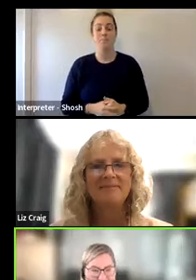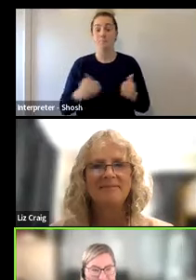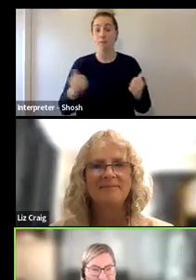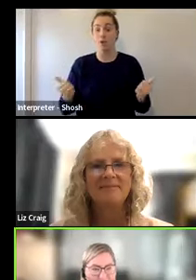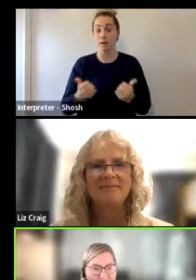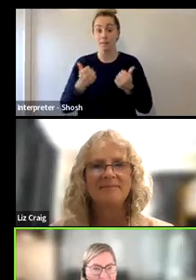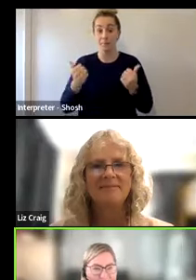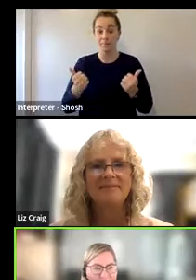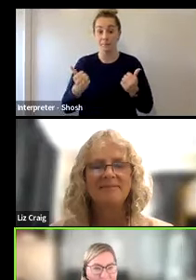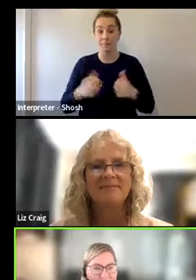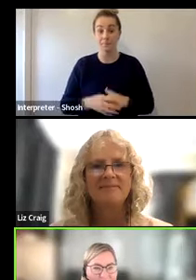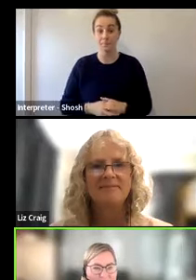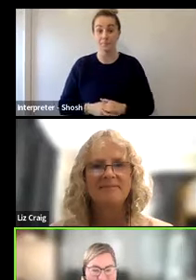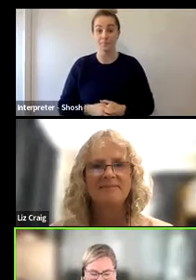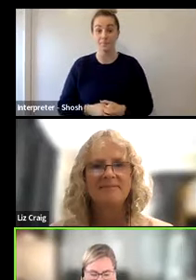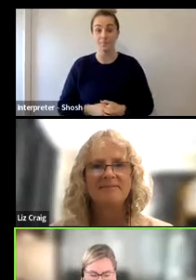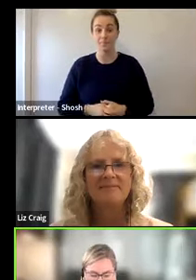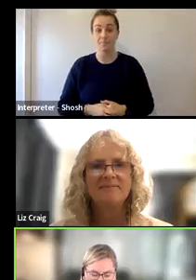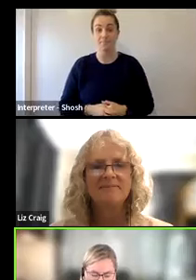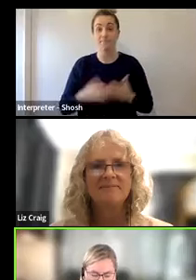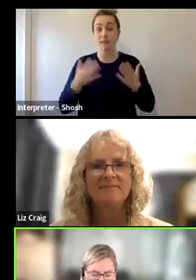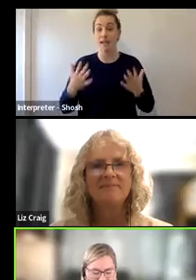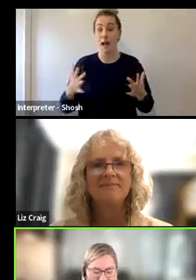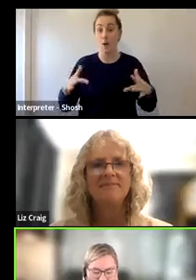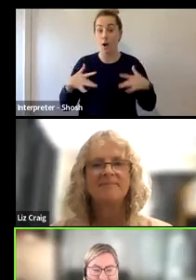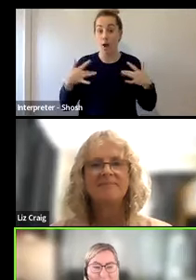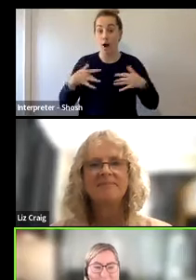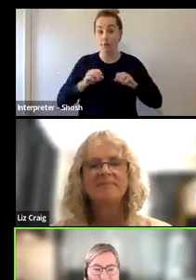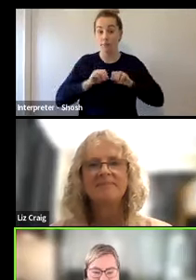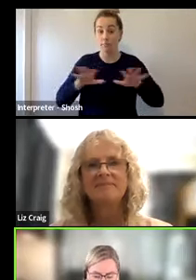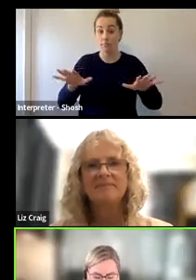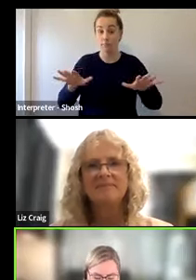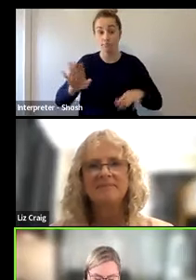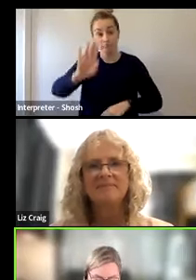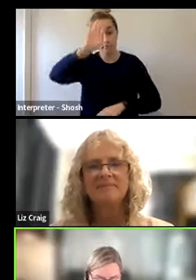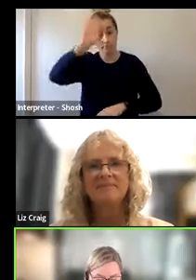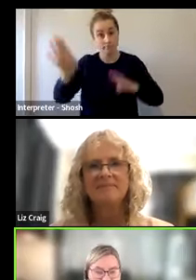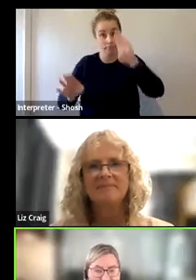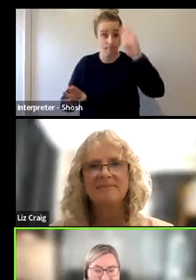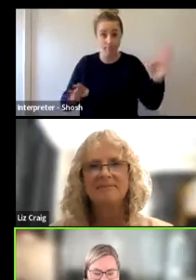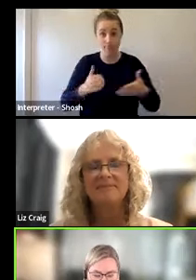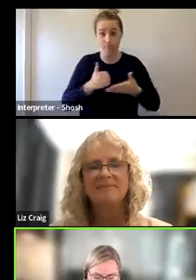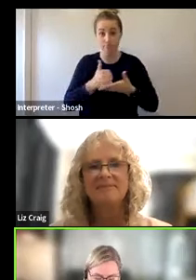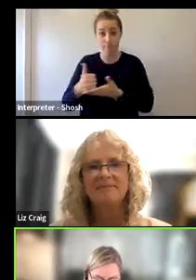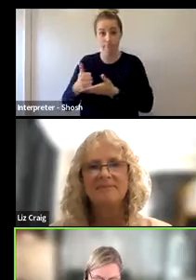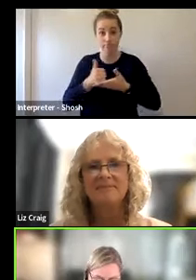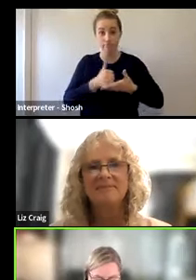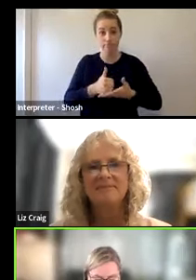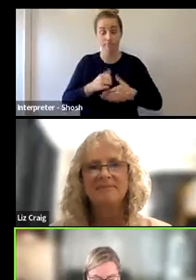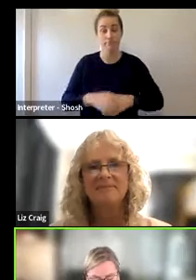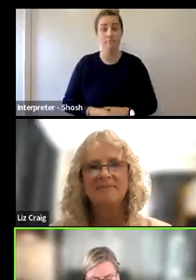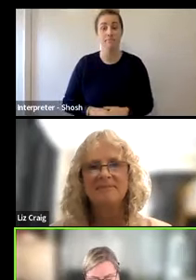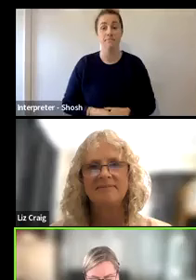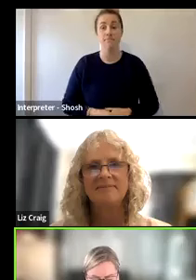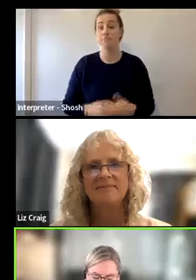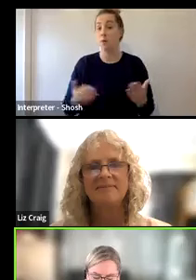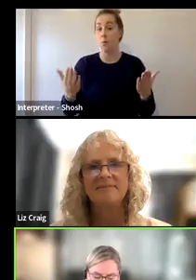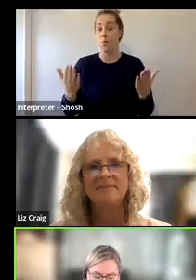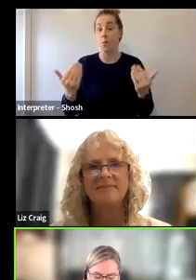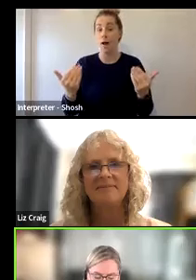Alrighty. We are now live. Ngā mihi nui kia koutou tēnei te mihi o te wā.